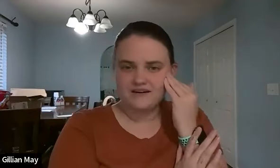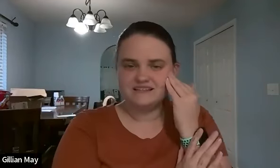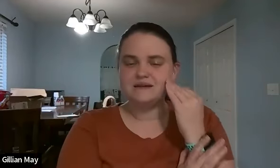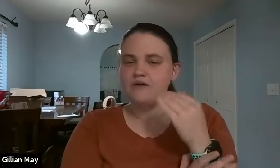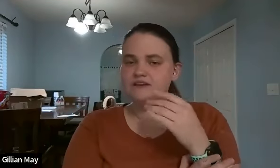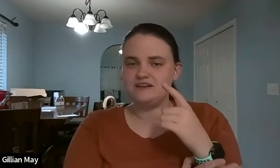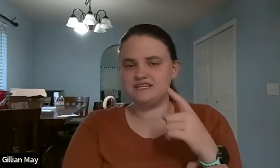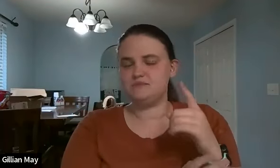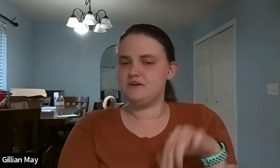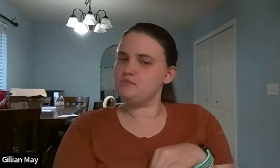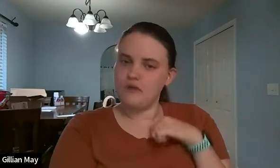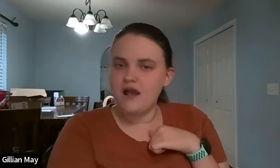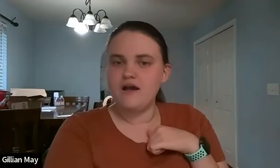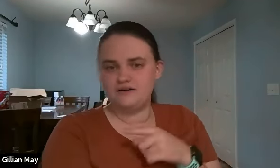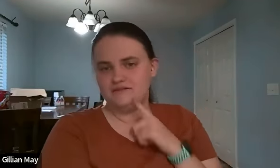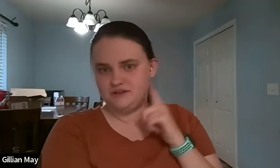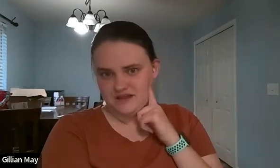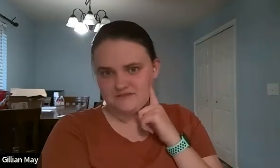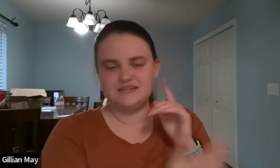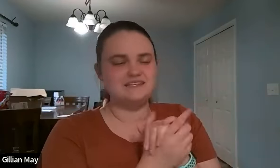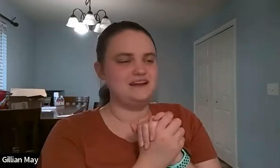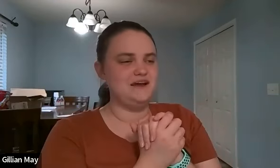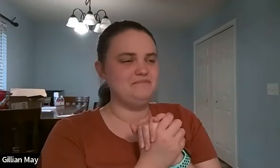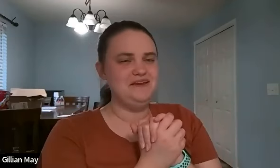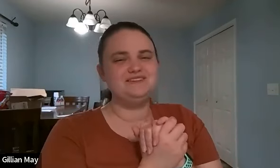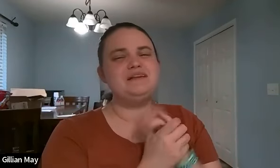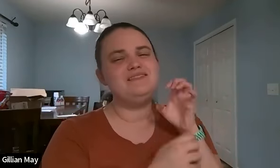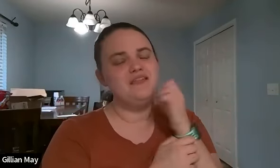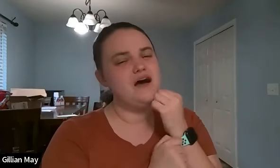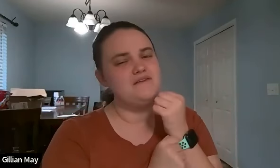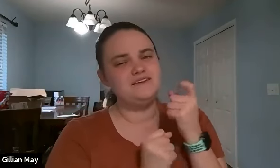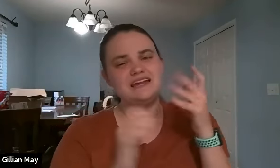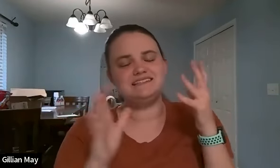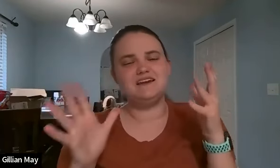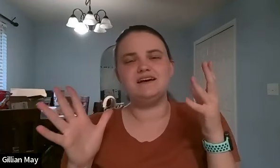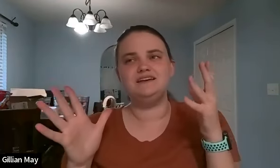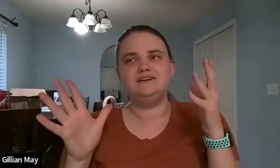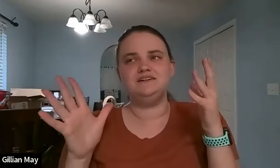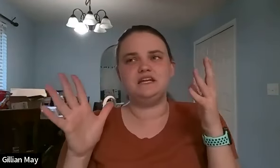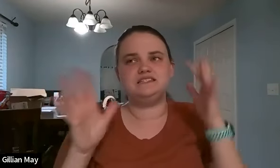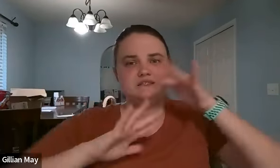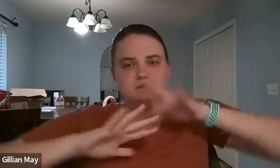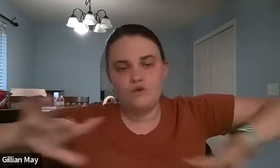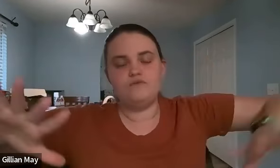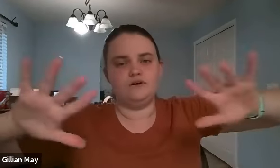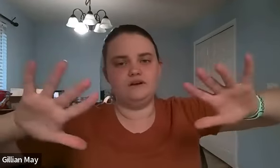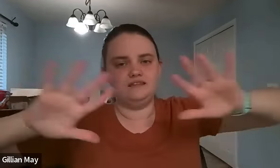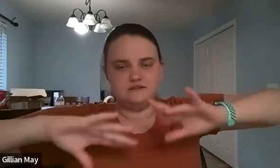awareness and having our kids be very proud of their deafness. And so I love hearing that it's over, it's kind